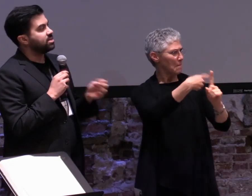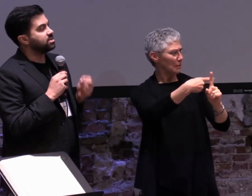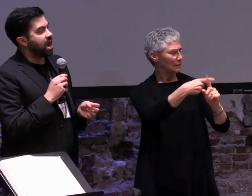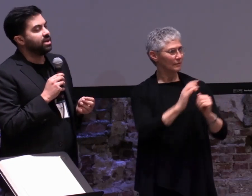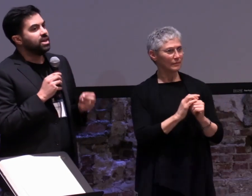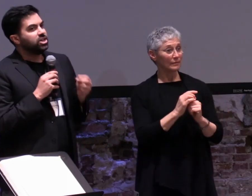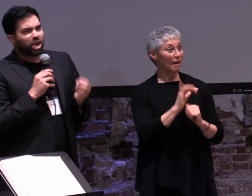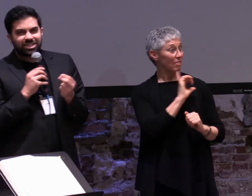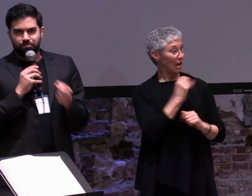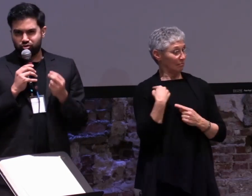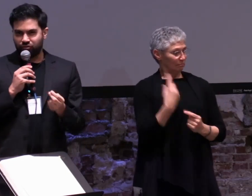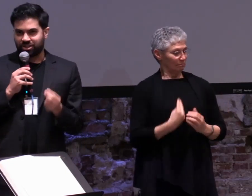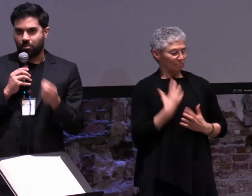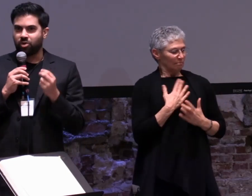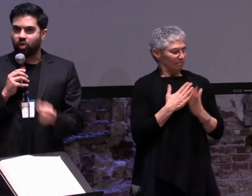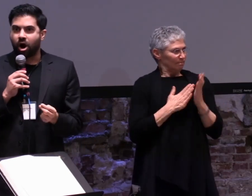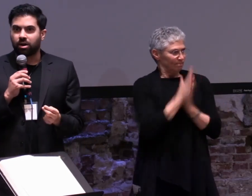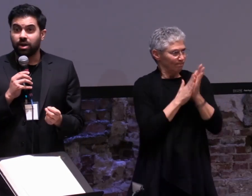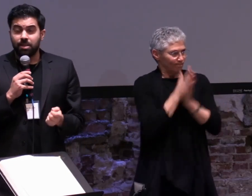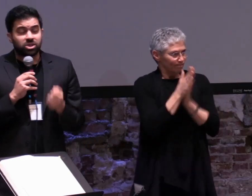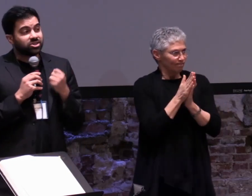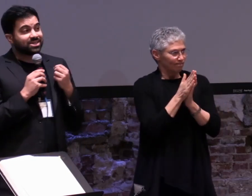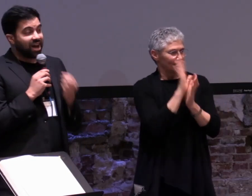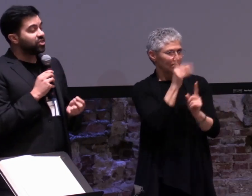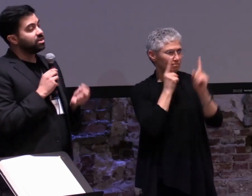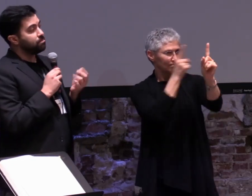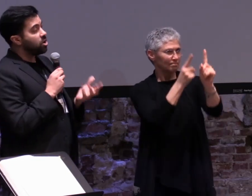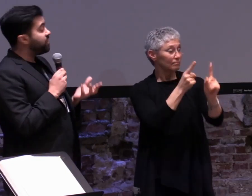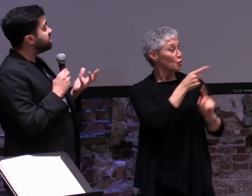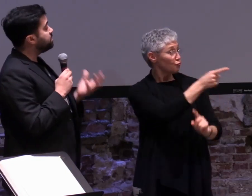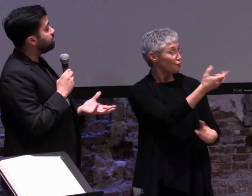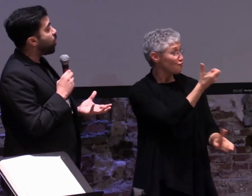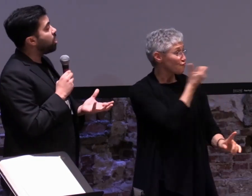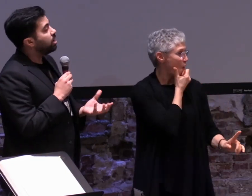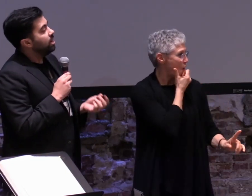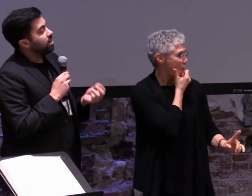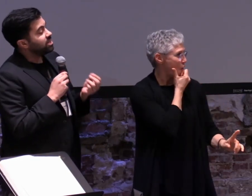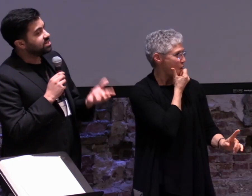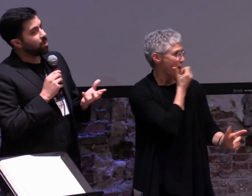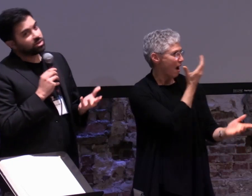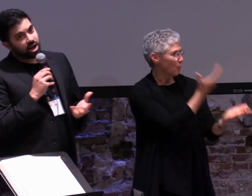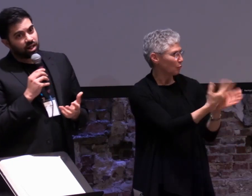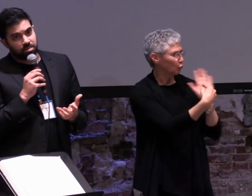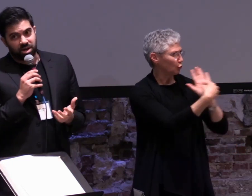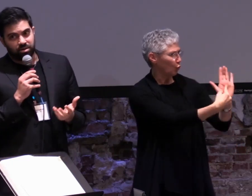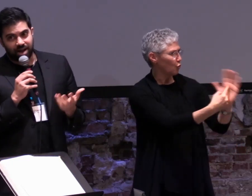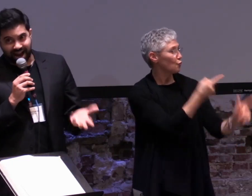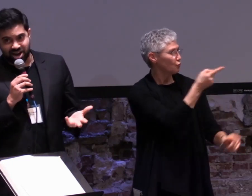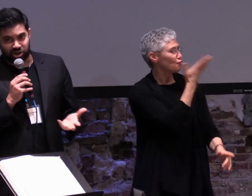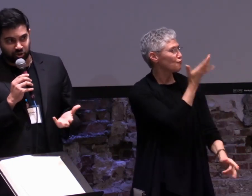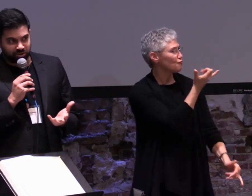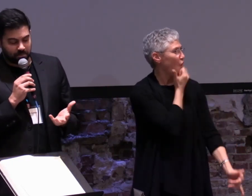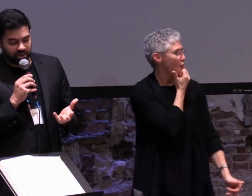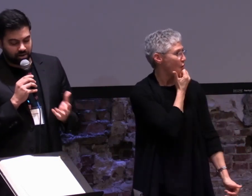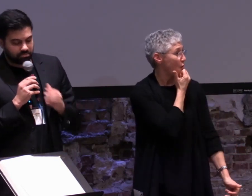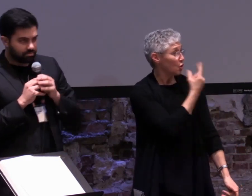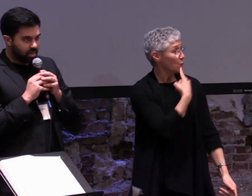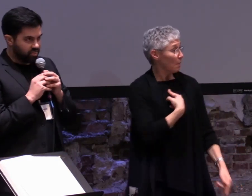then, just to prove someone wrong, because there's nothing that motivates me more than someone telling me I can't do something. Thank